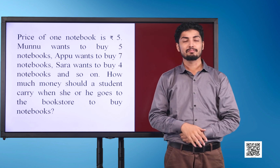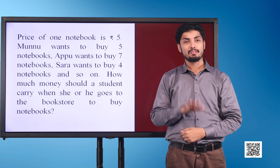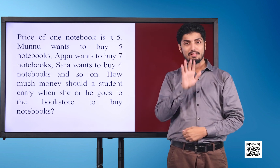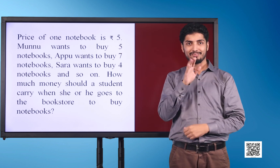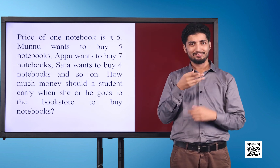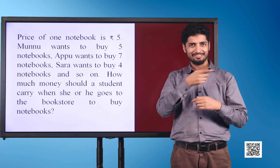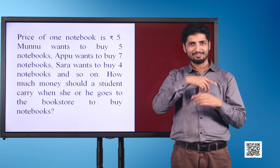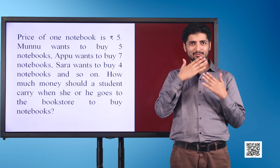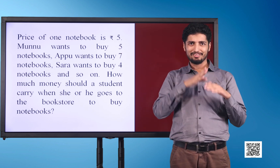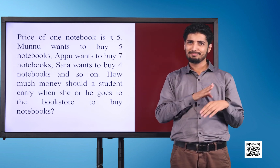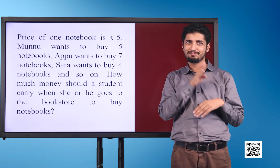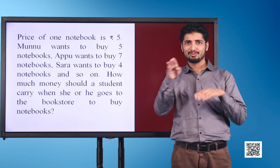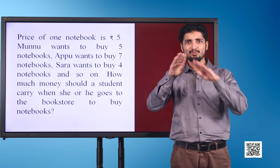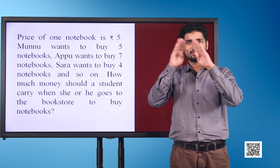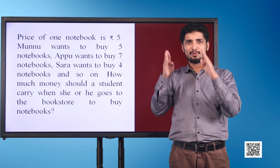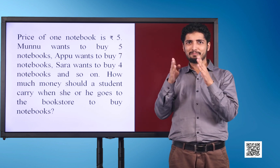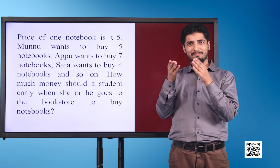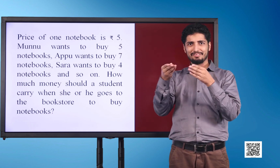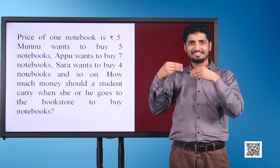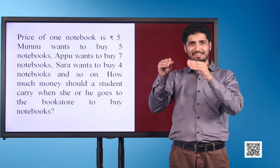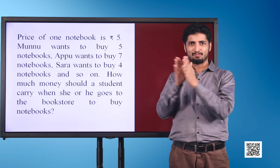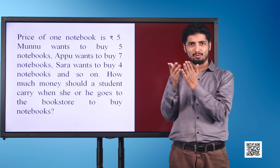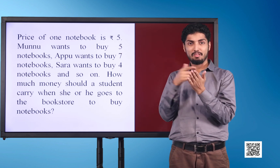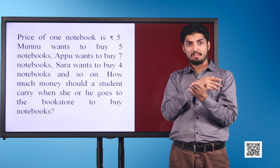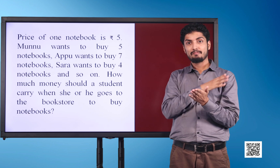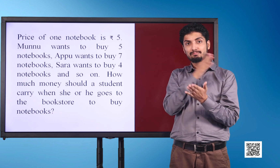Price of one notebook is 5 rupees.